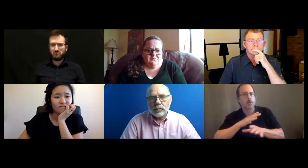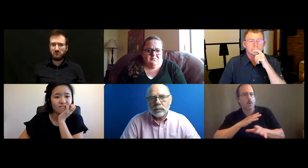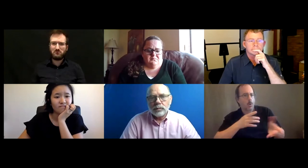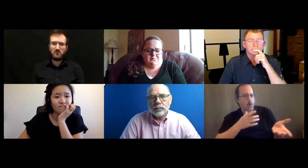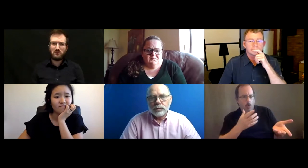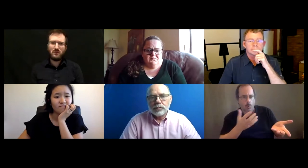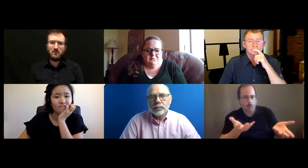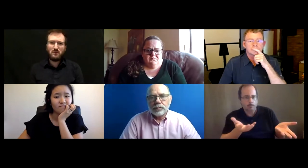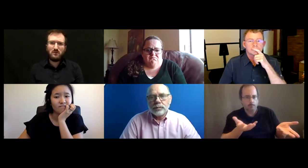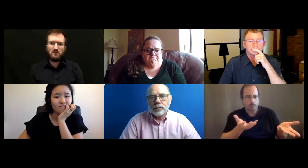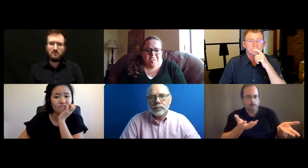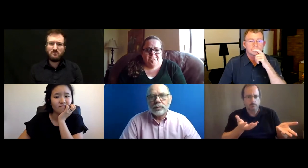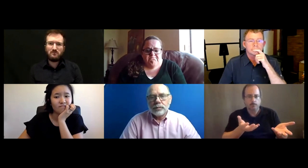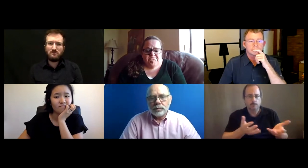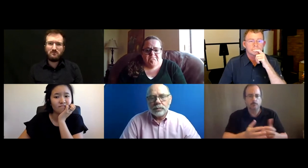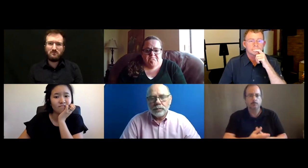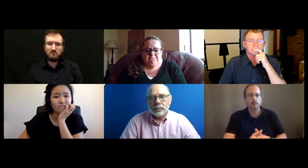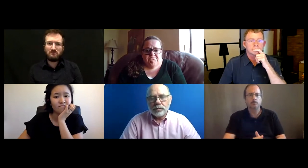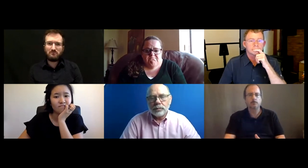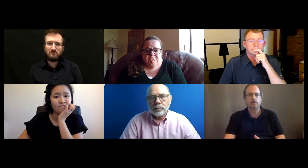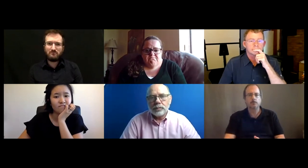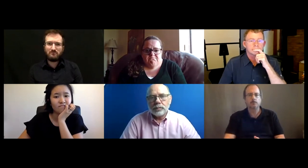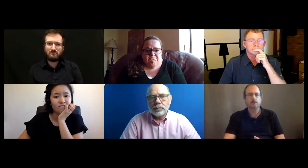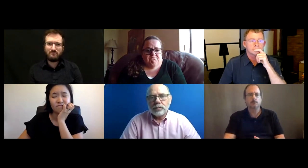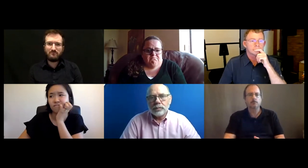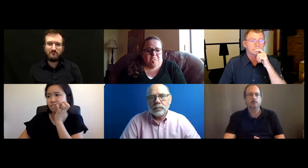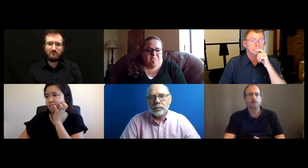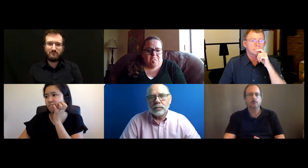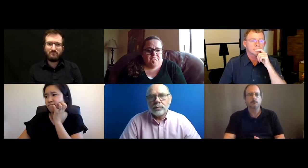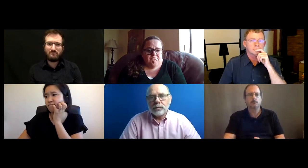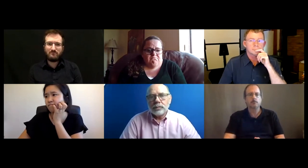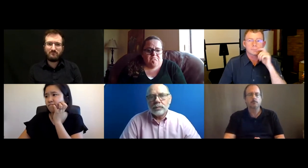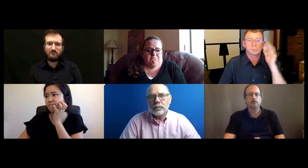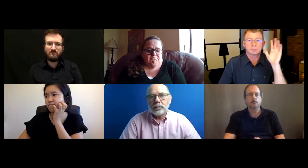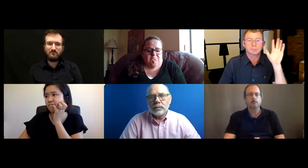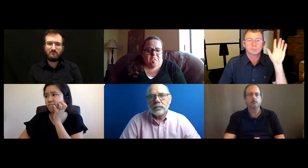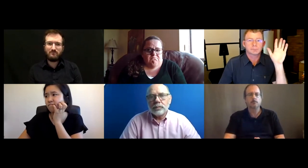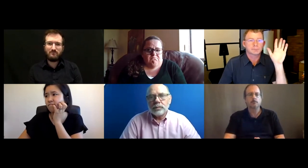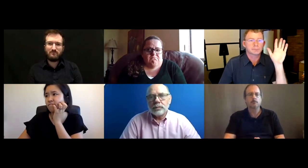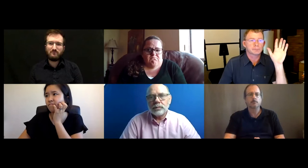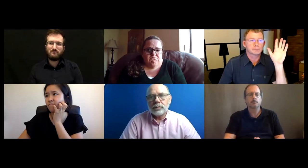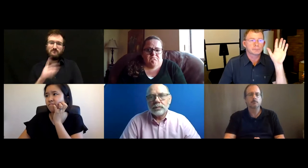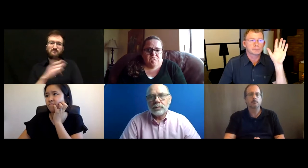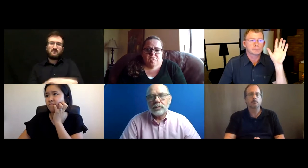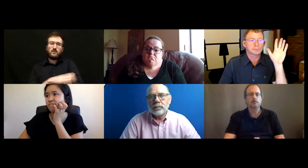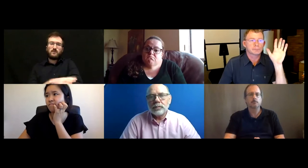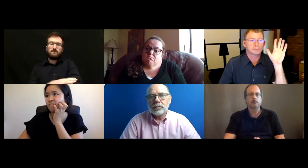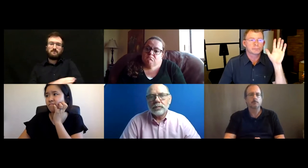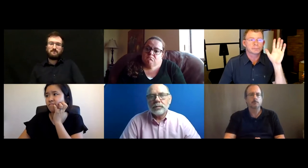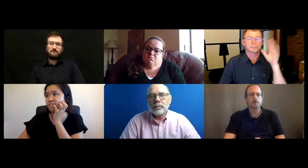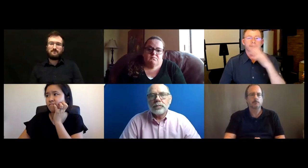Are we seeing more deaf and deafblind representation in the employment sphere in general?